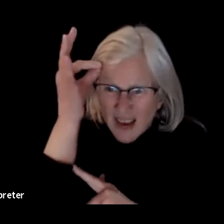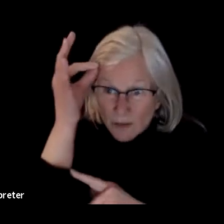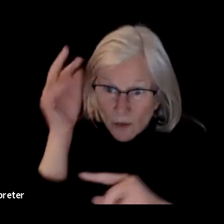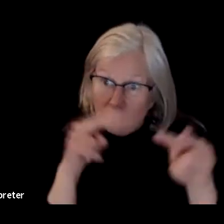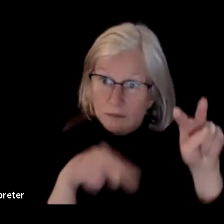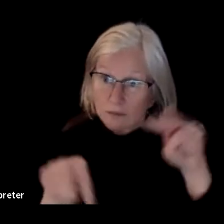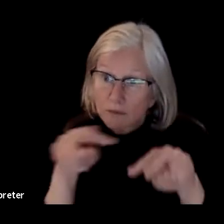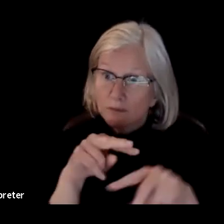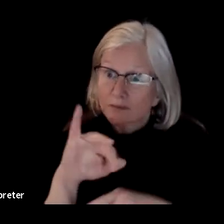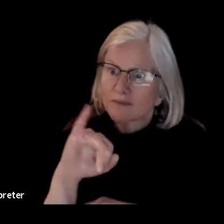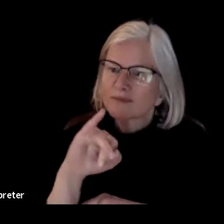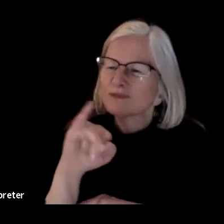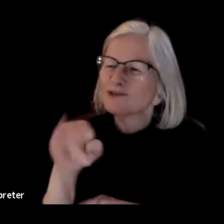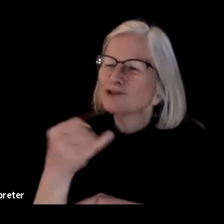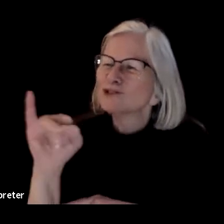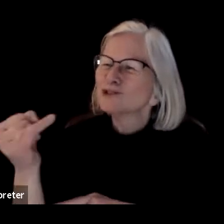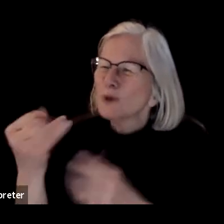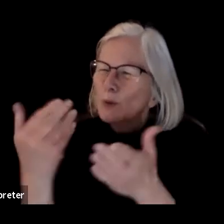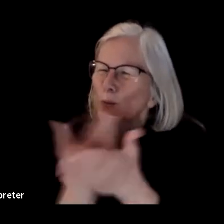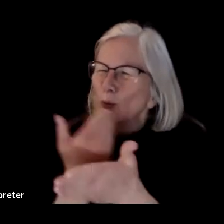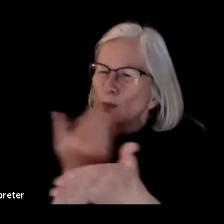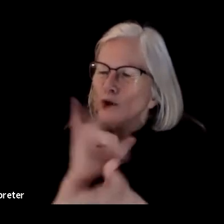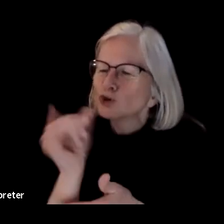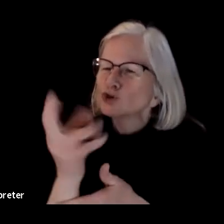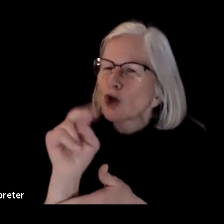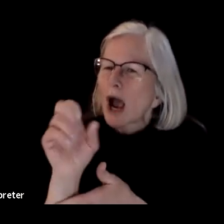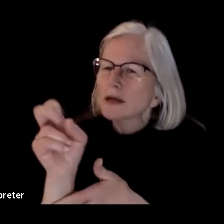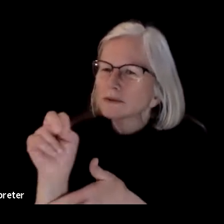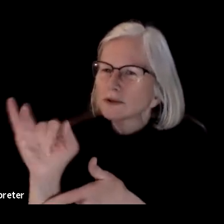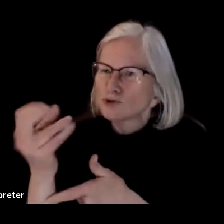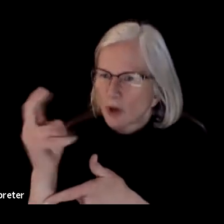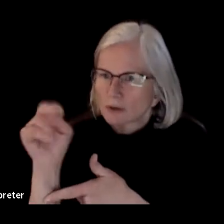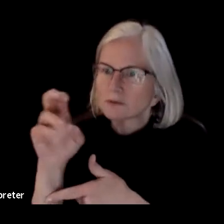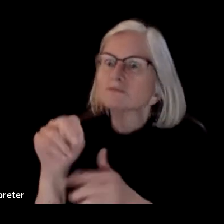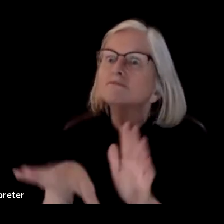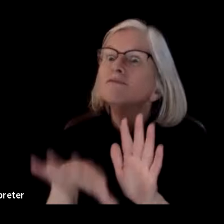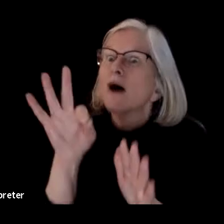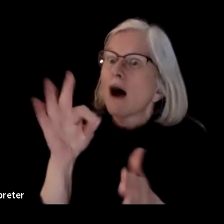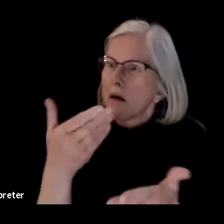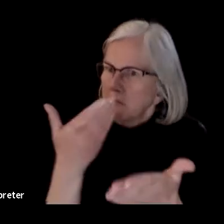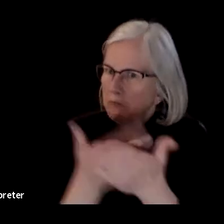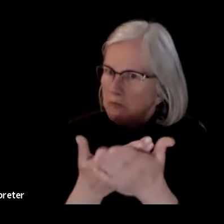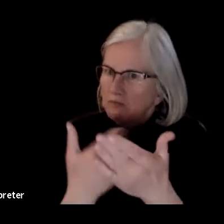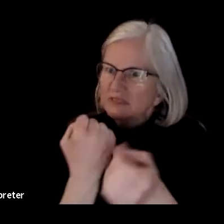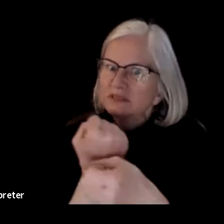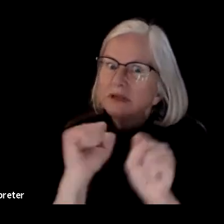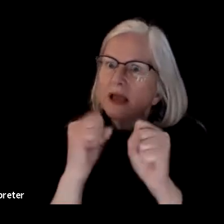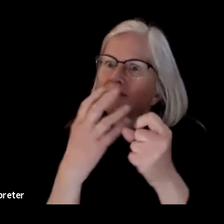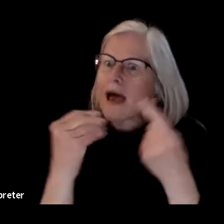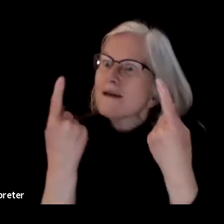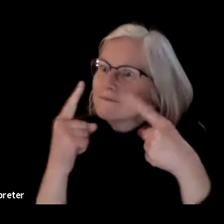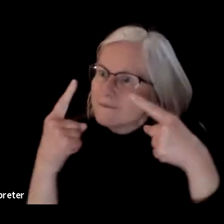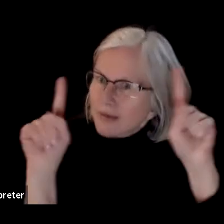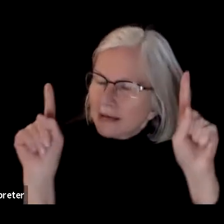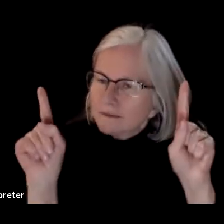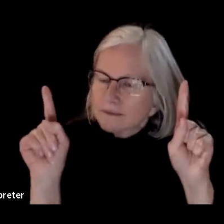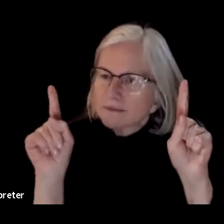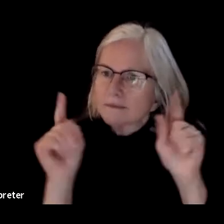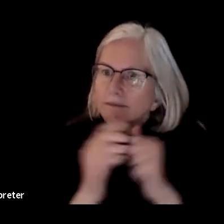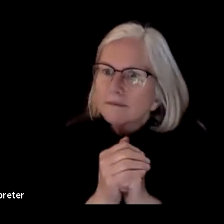vaccine found that it was safe and effective. So we are looking to the